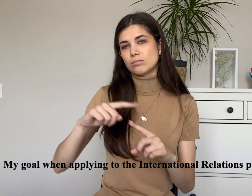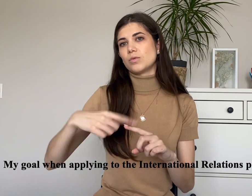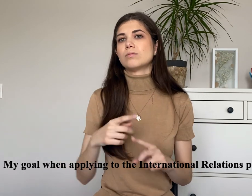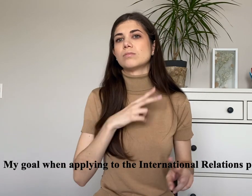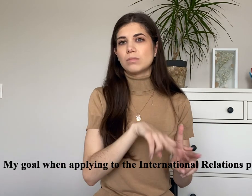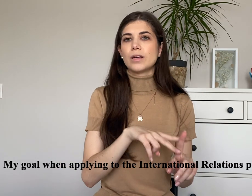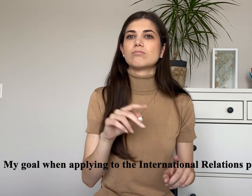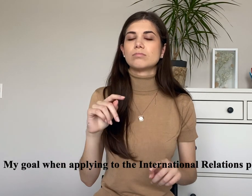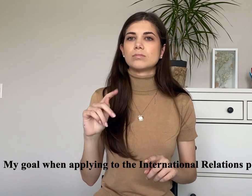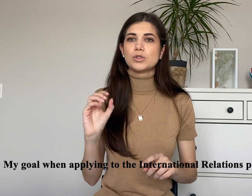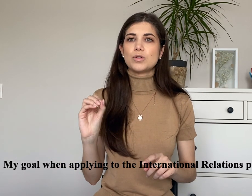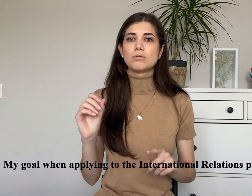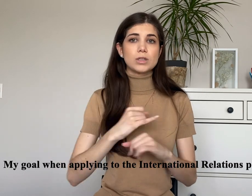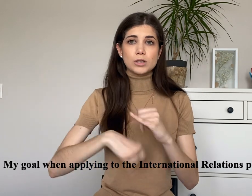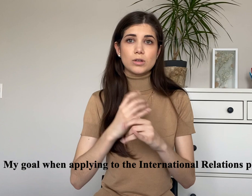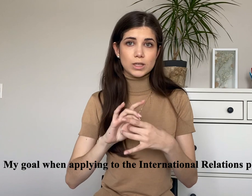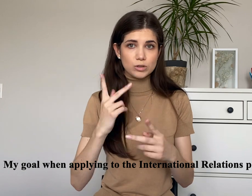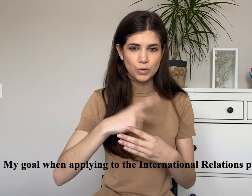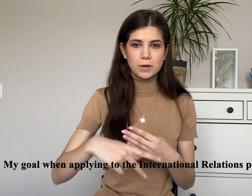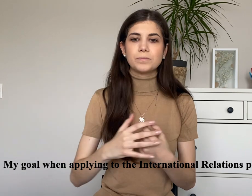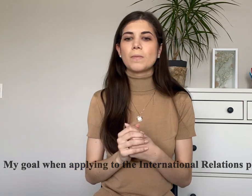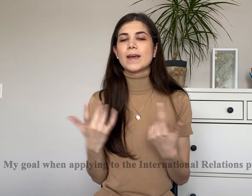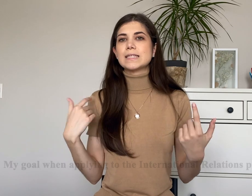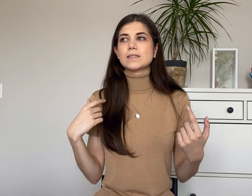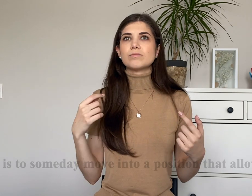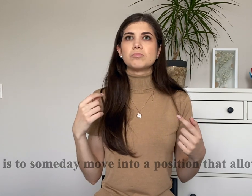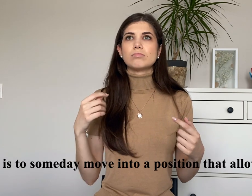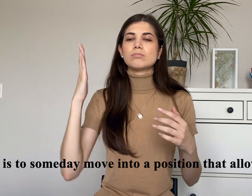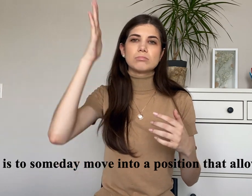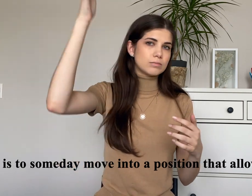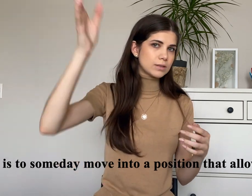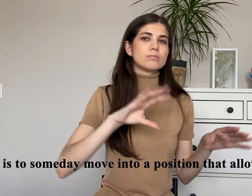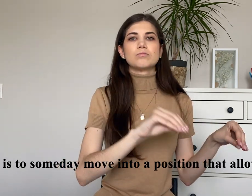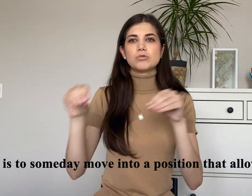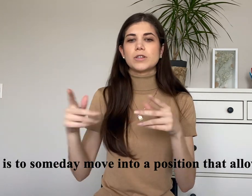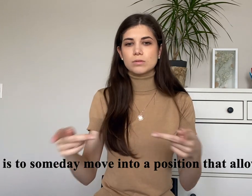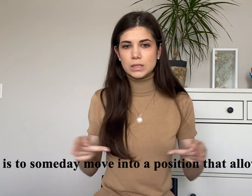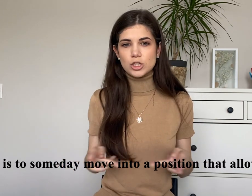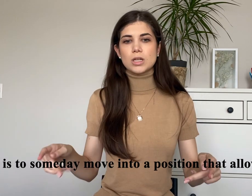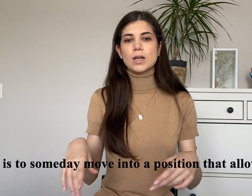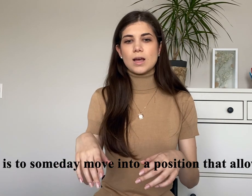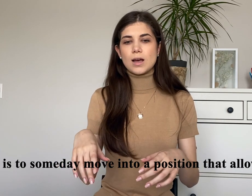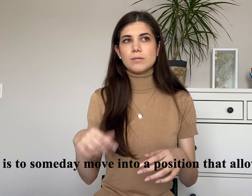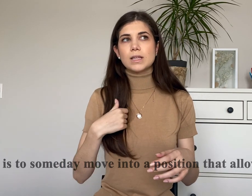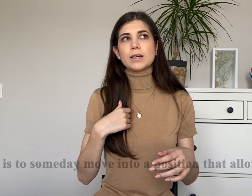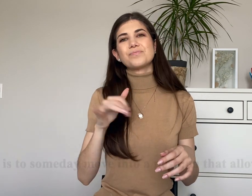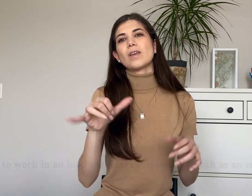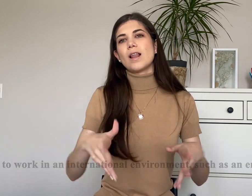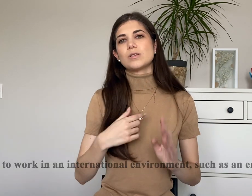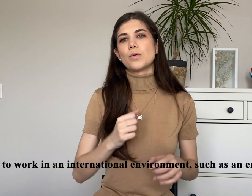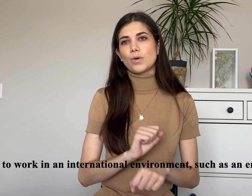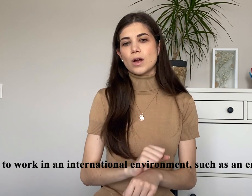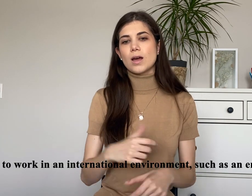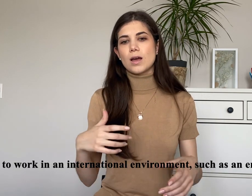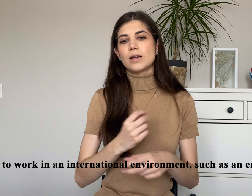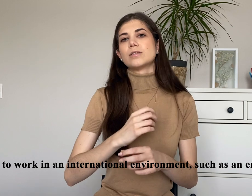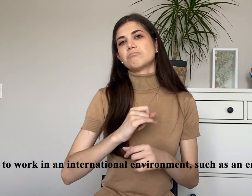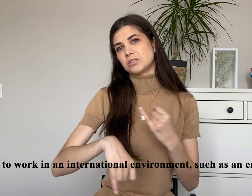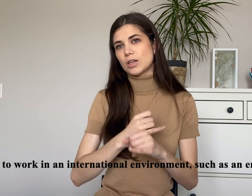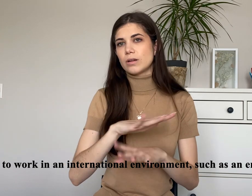to the international relations program is to someday move into a position that allows me to work in an international environment,